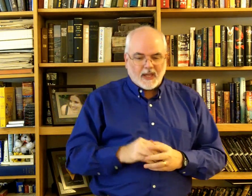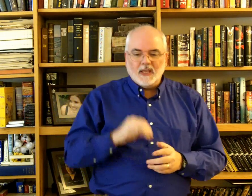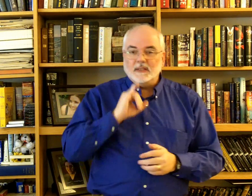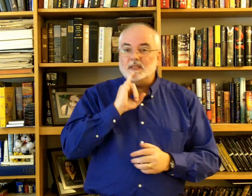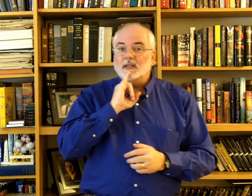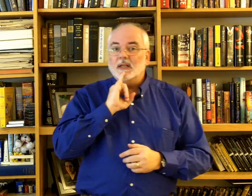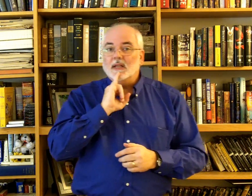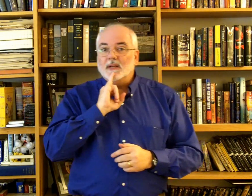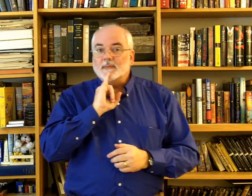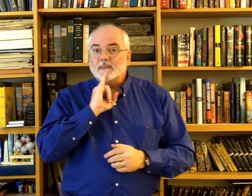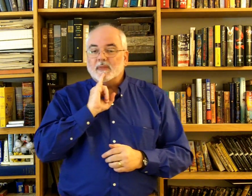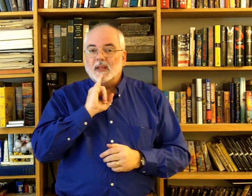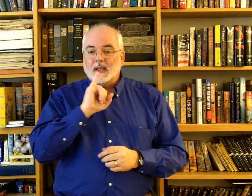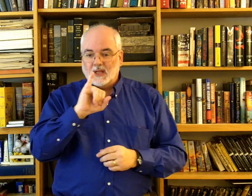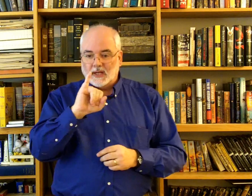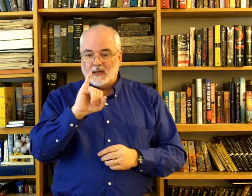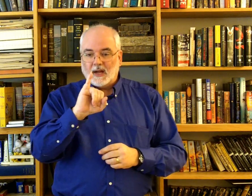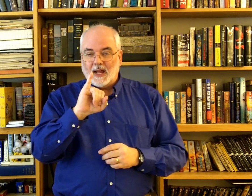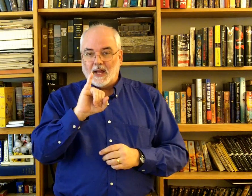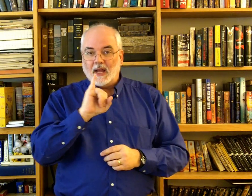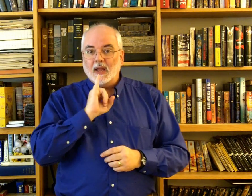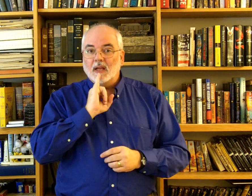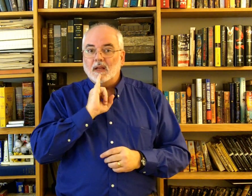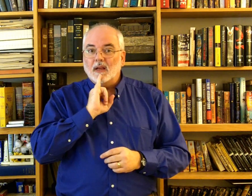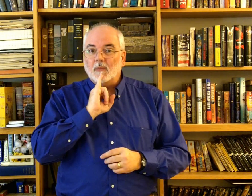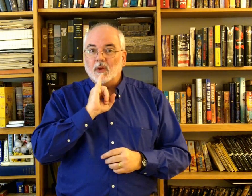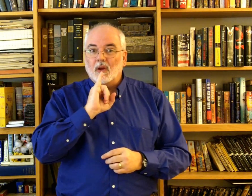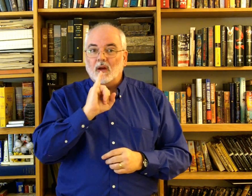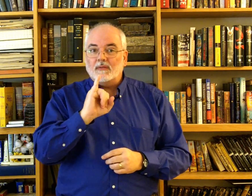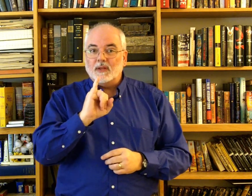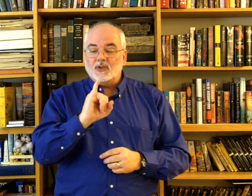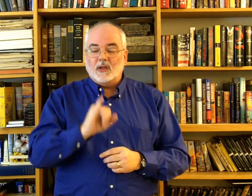is. The letter I coming off the chin.